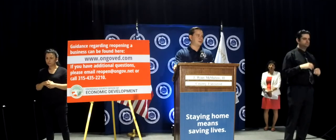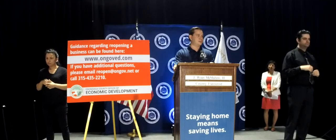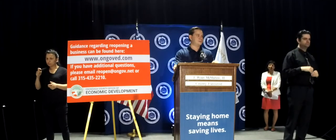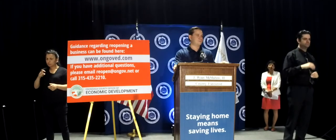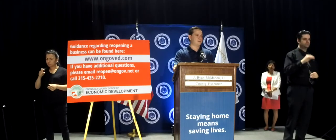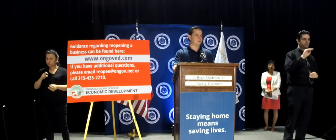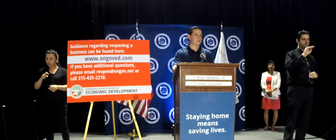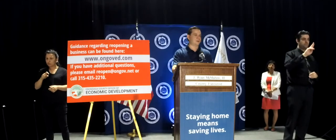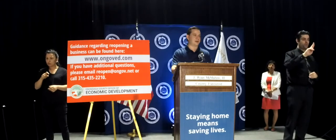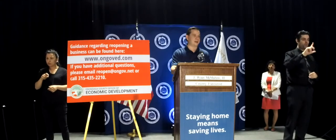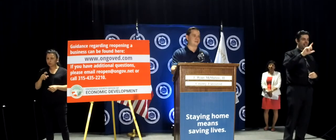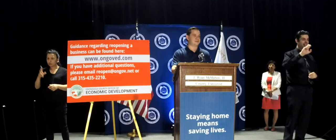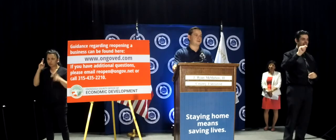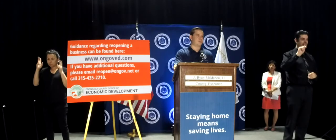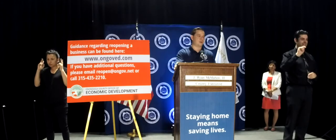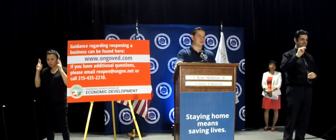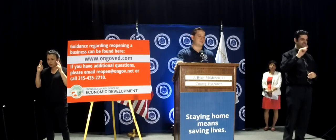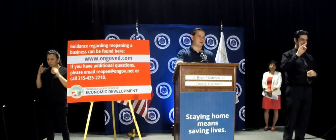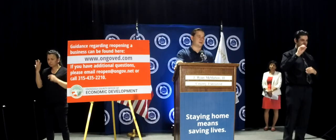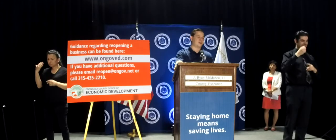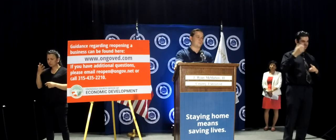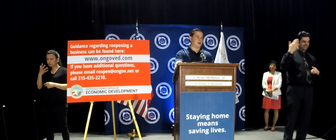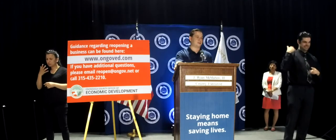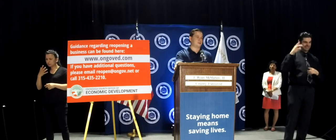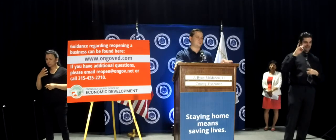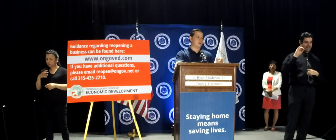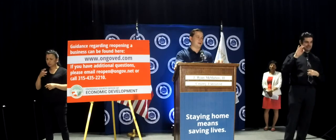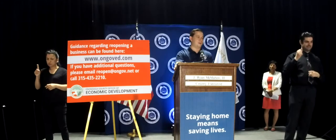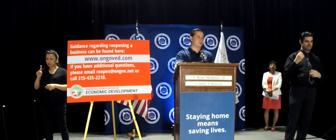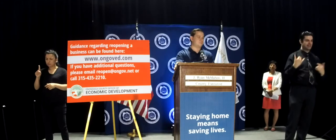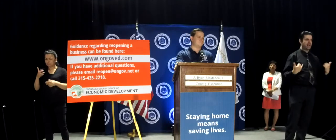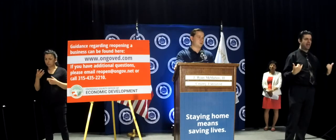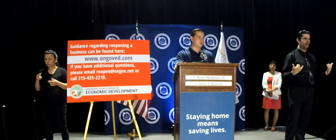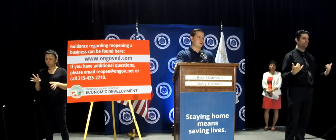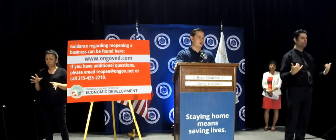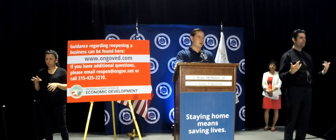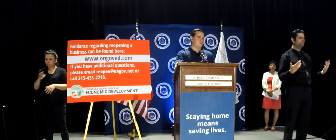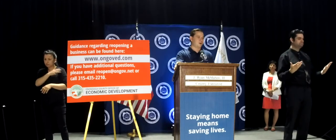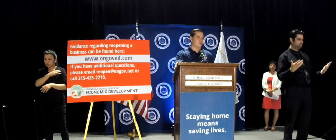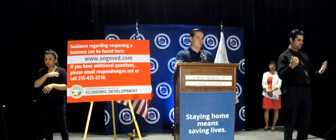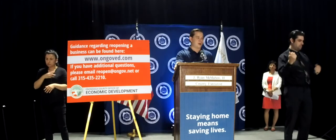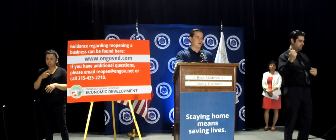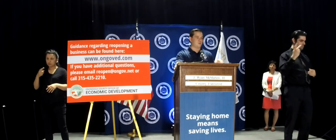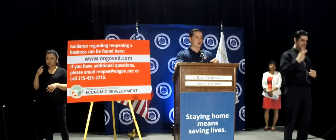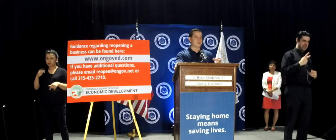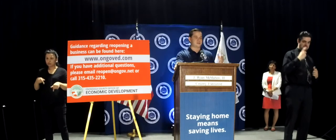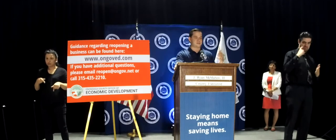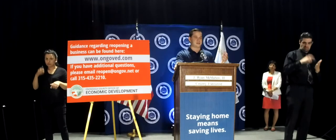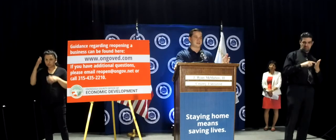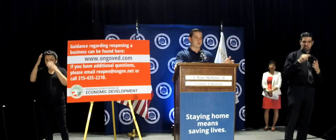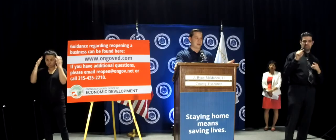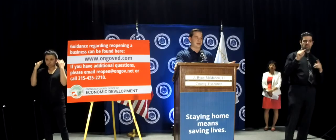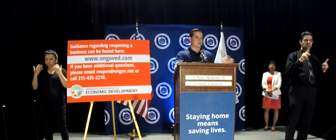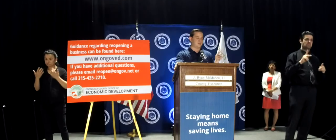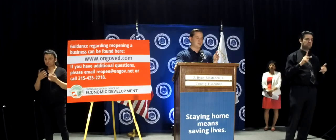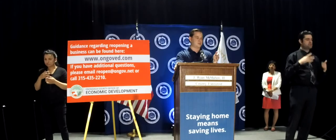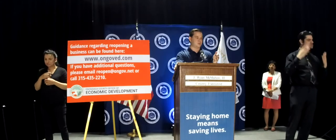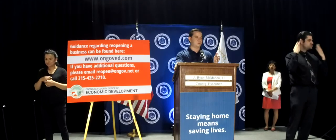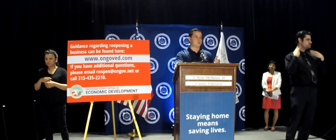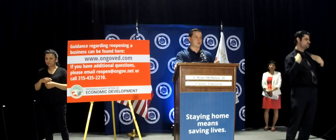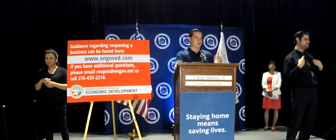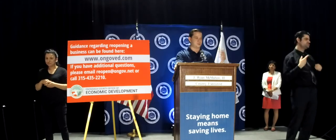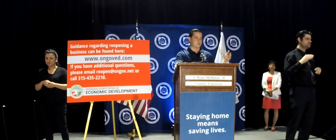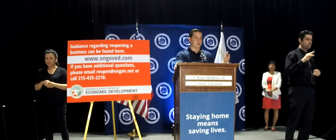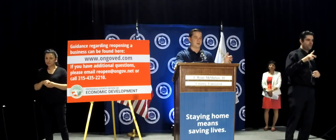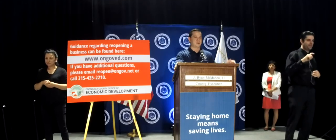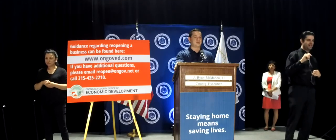in the 80s and the early 90s, and the mullet is making a comeback during this pandemic. But if we want to avoid these things, we got to get to phase 2.